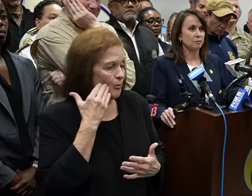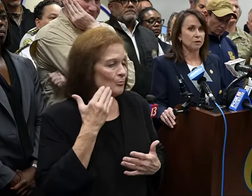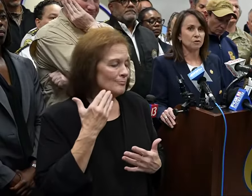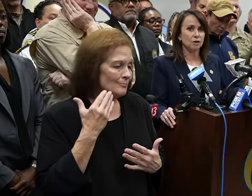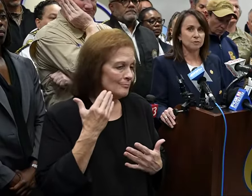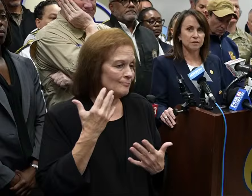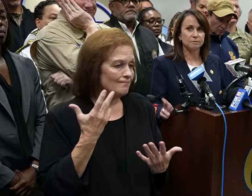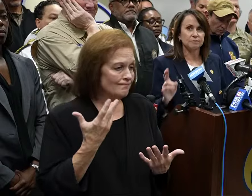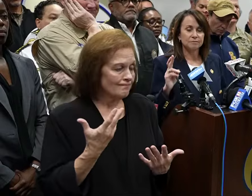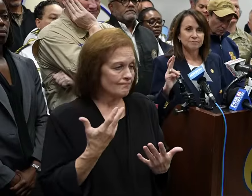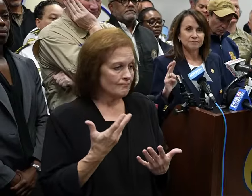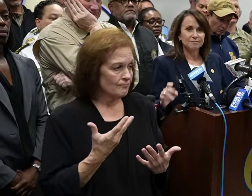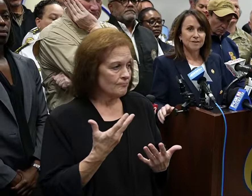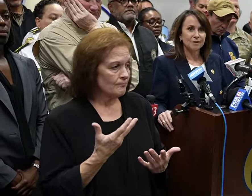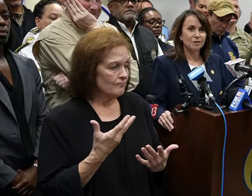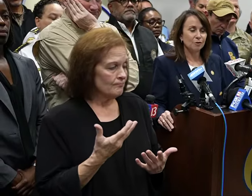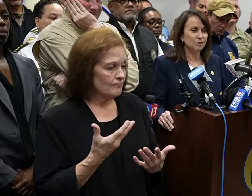know, we